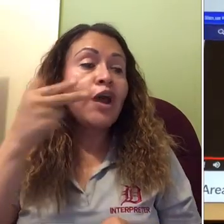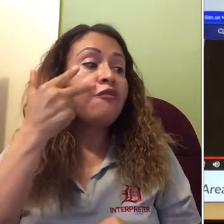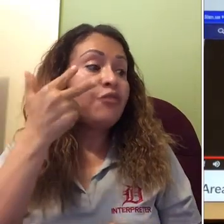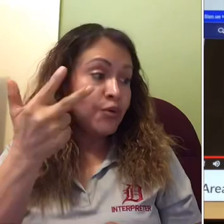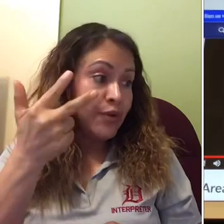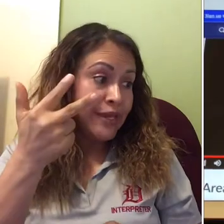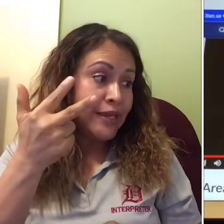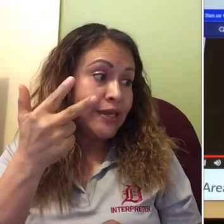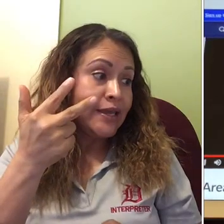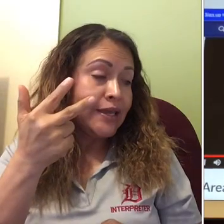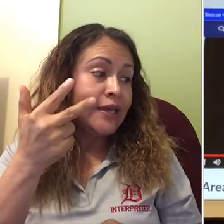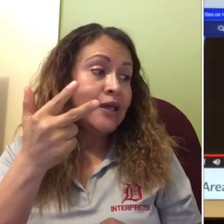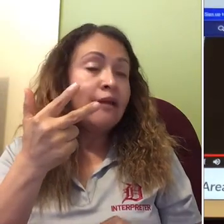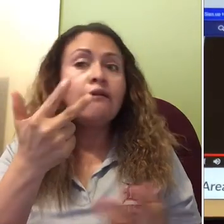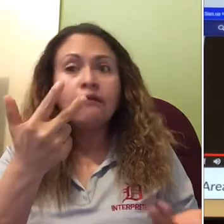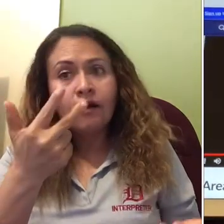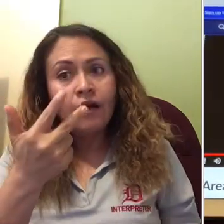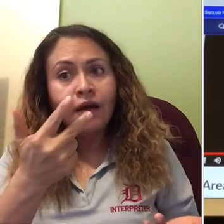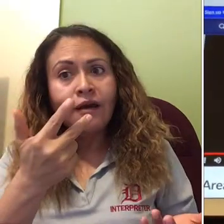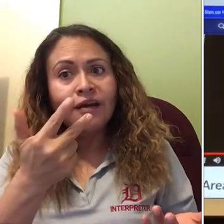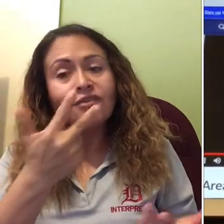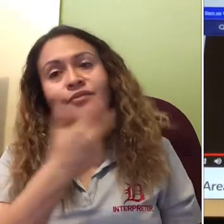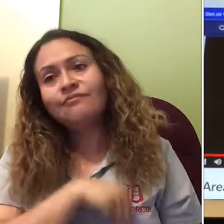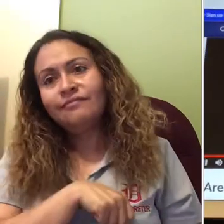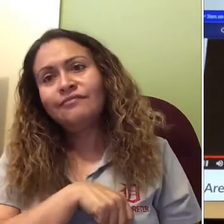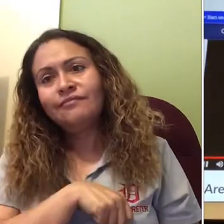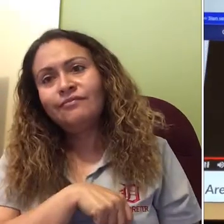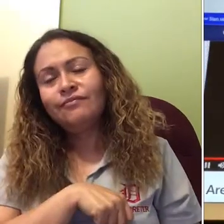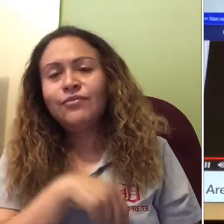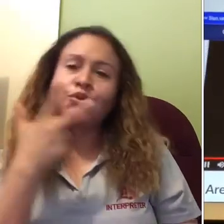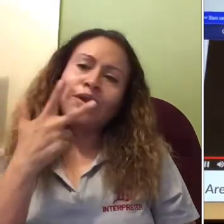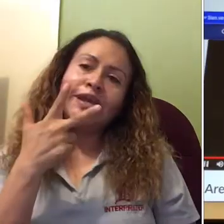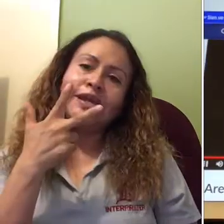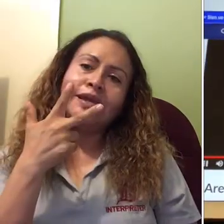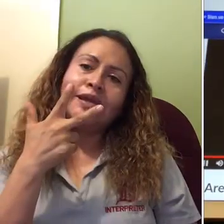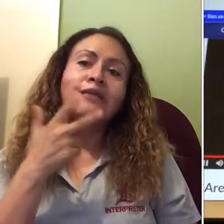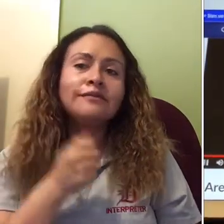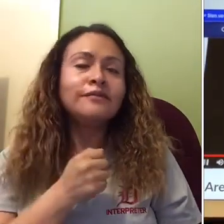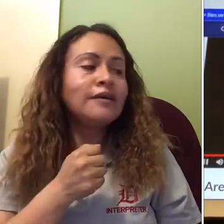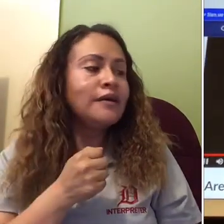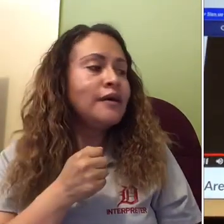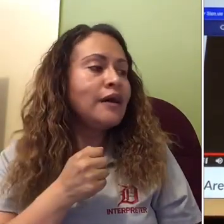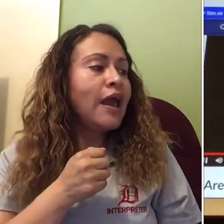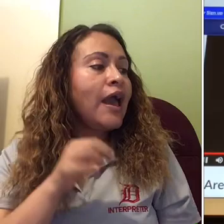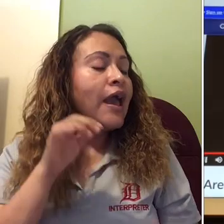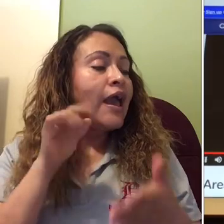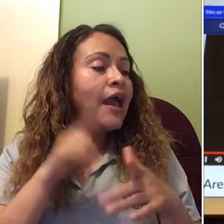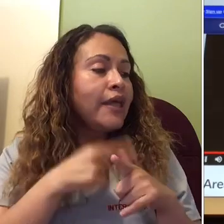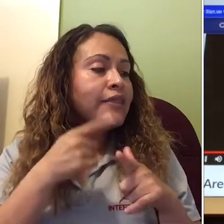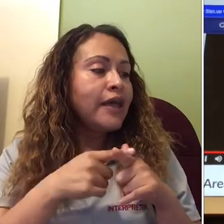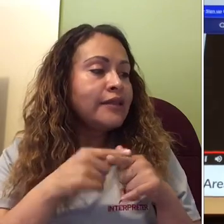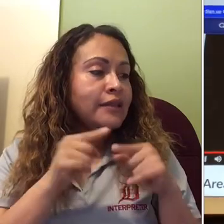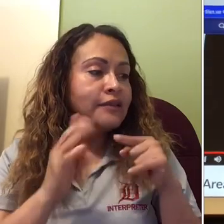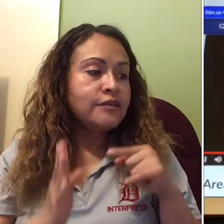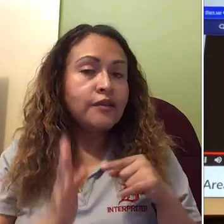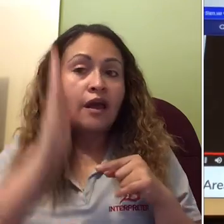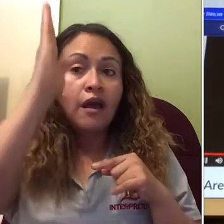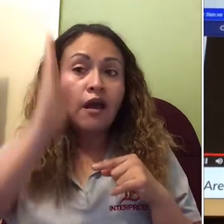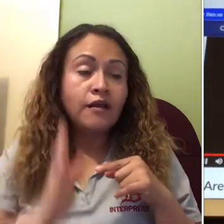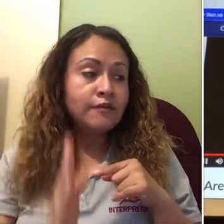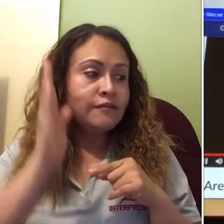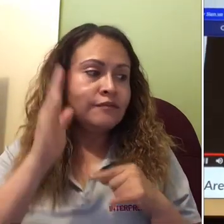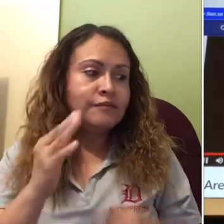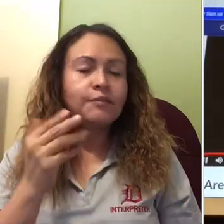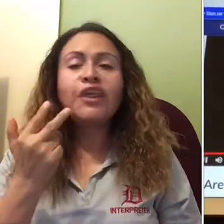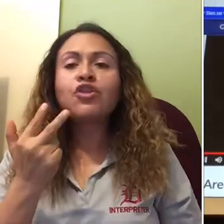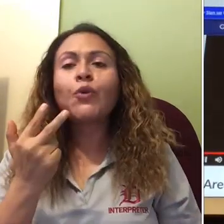of 3. Square root of 3 times the square root of 3 is obviously just 3. So this altitude right over here is